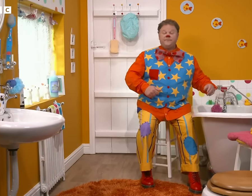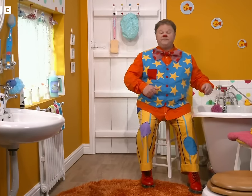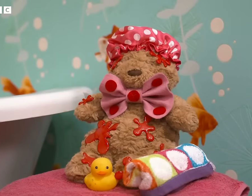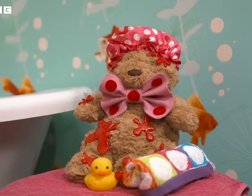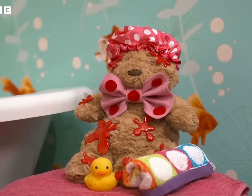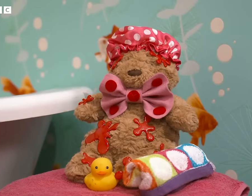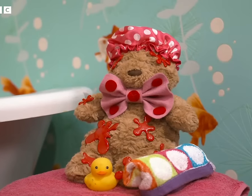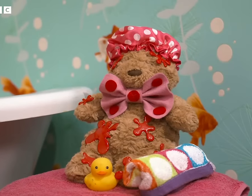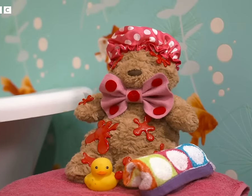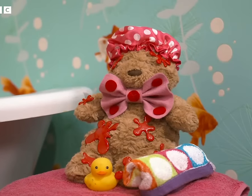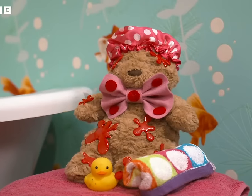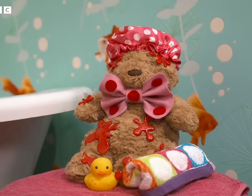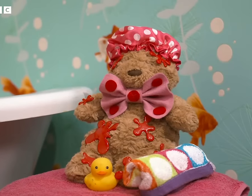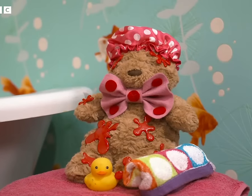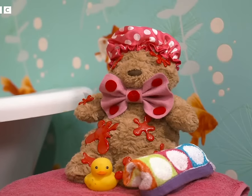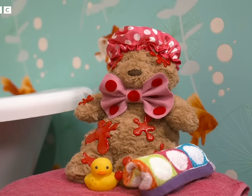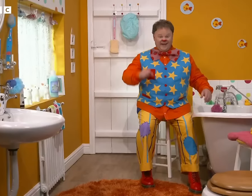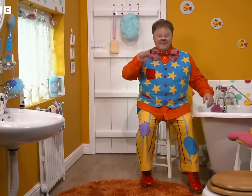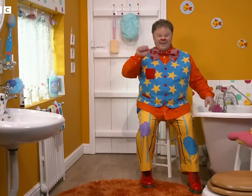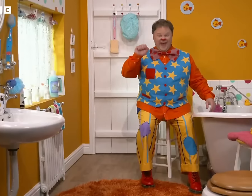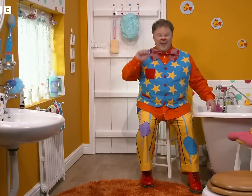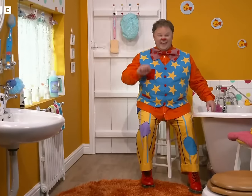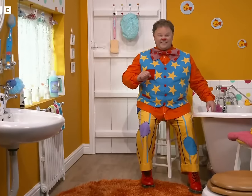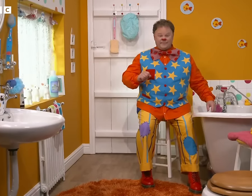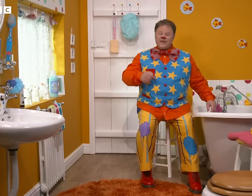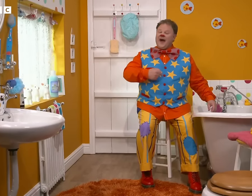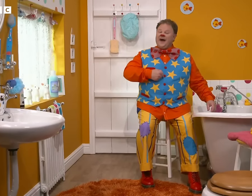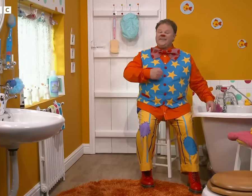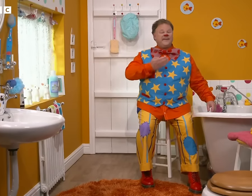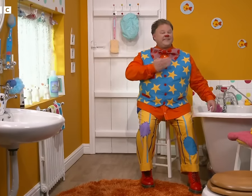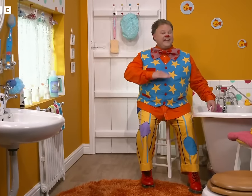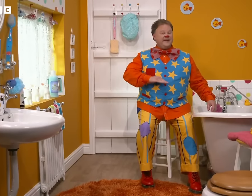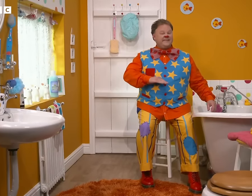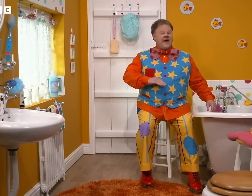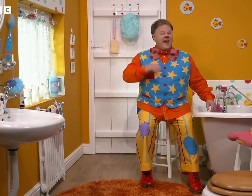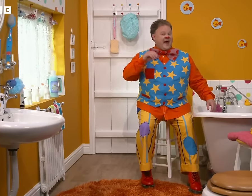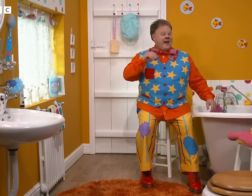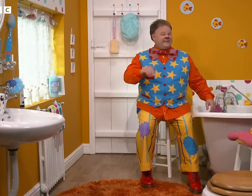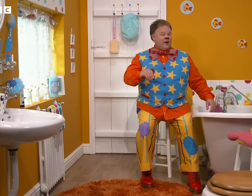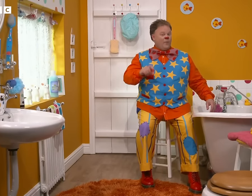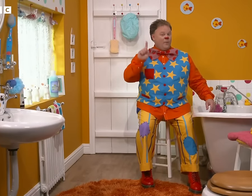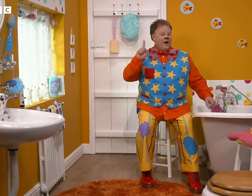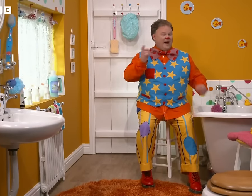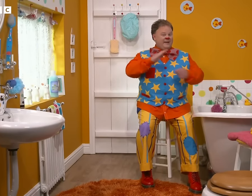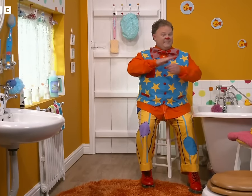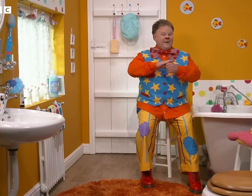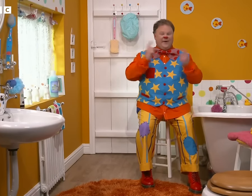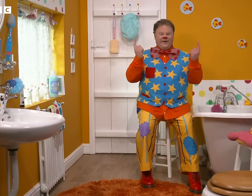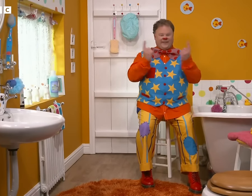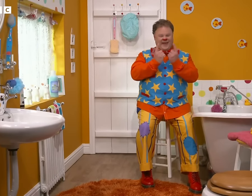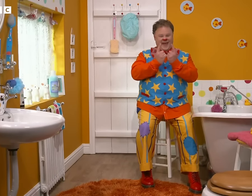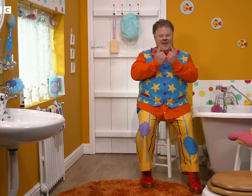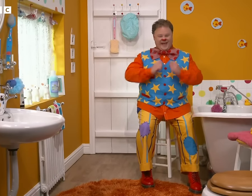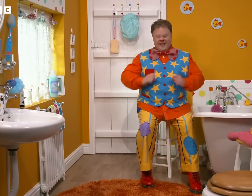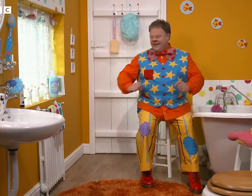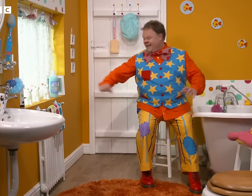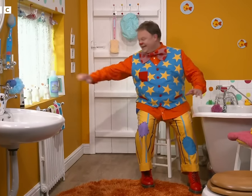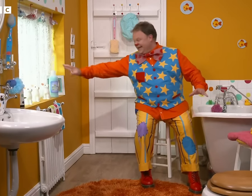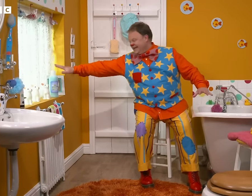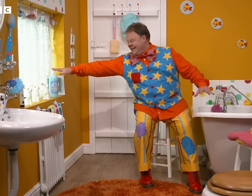Tumble Ted's bubble bath, Mr. Tumble? Yes. I just need to add one more thing. What's